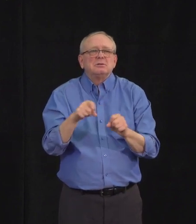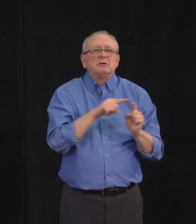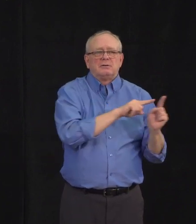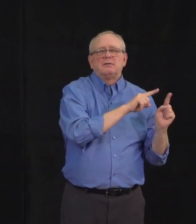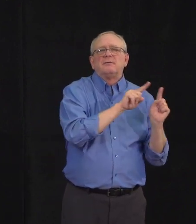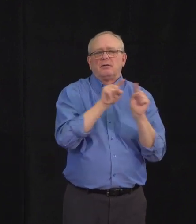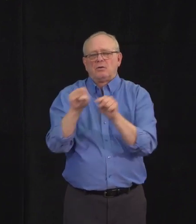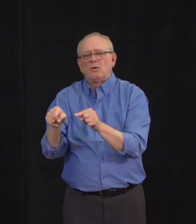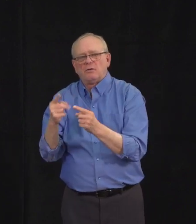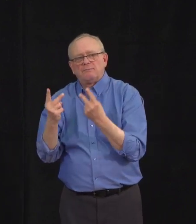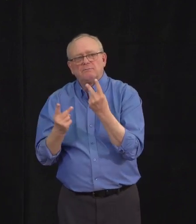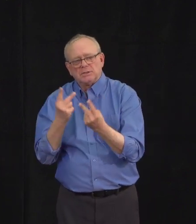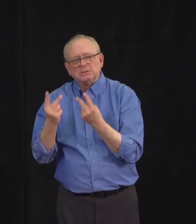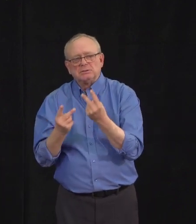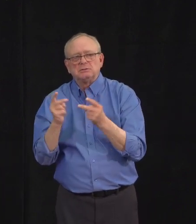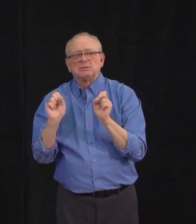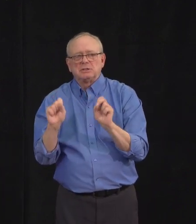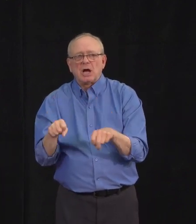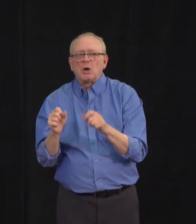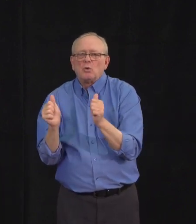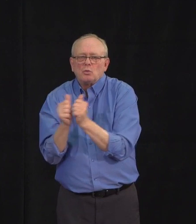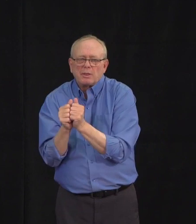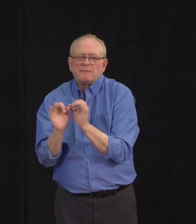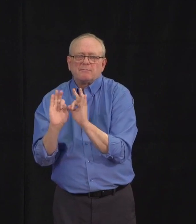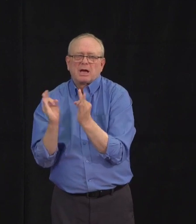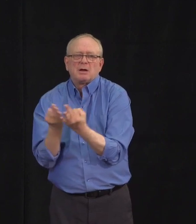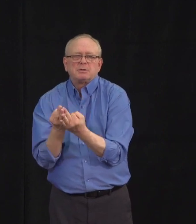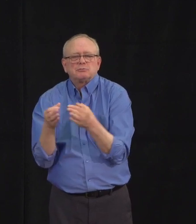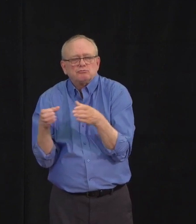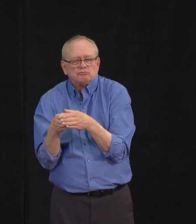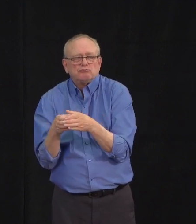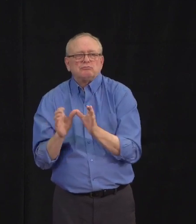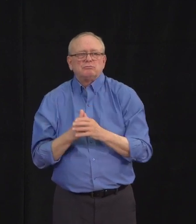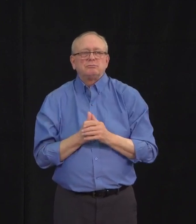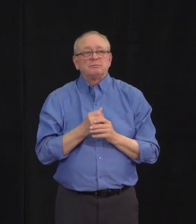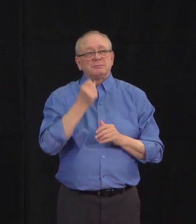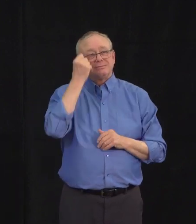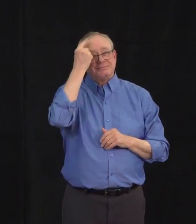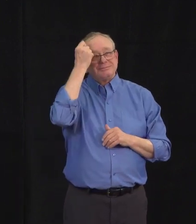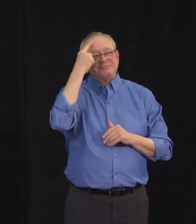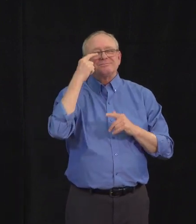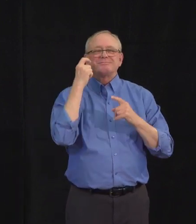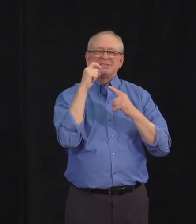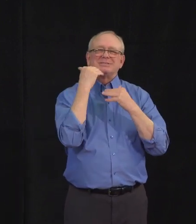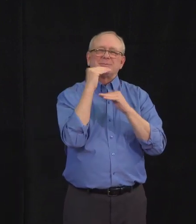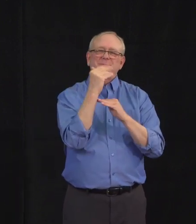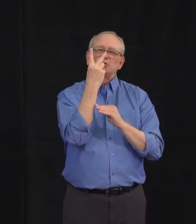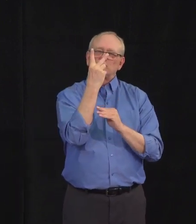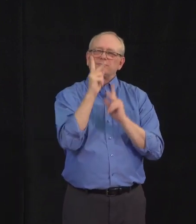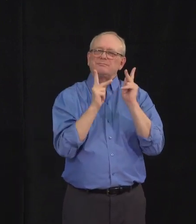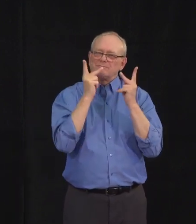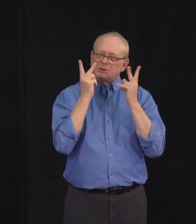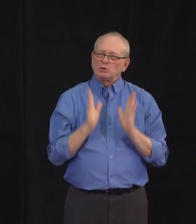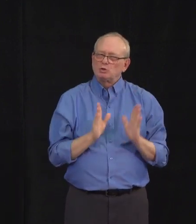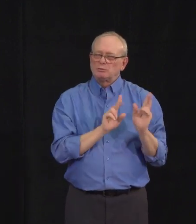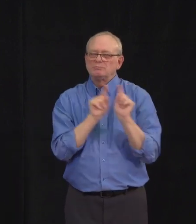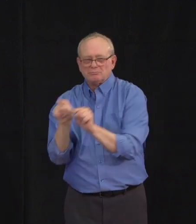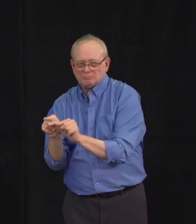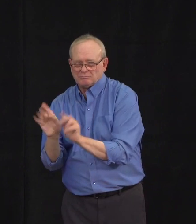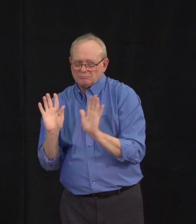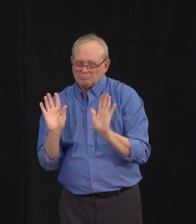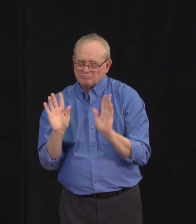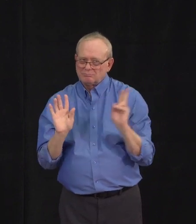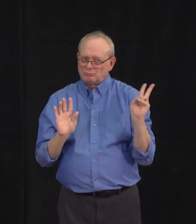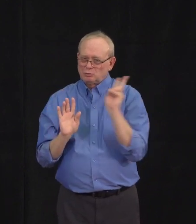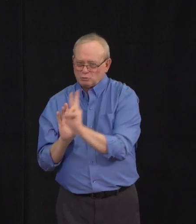hours. Also, up to 2 visitors at a time will be allowed to visit a patient who is dying, as long as